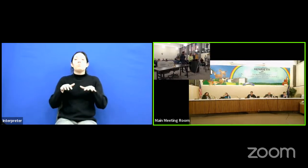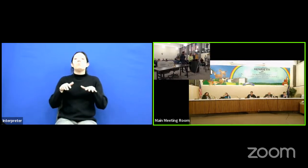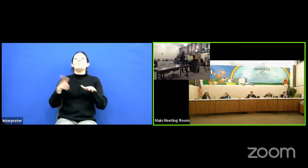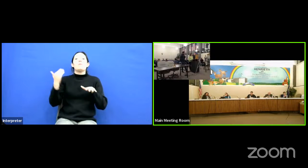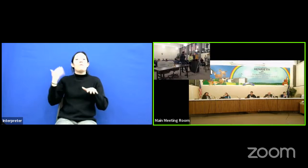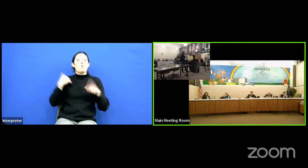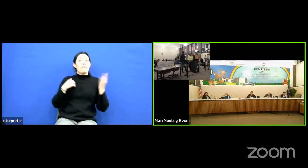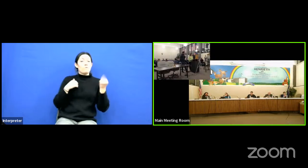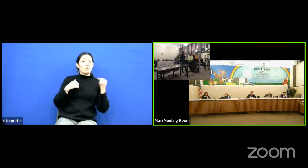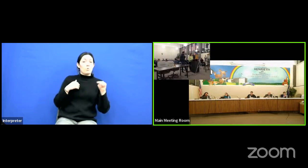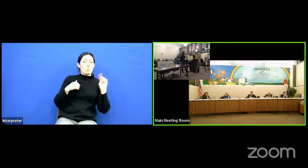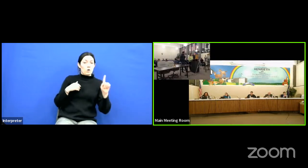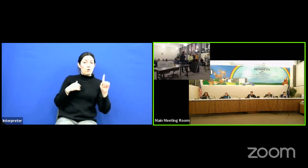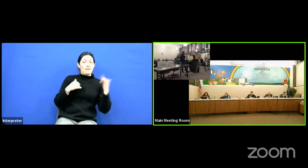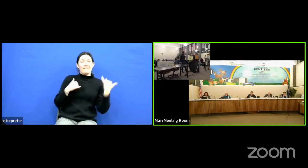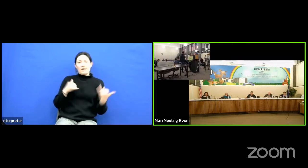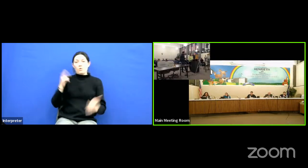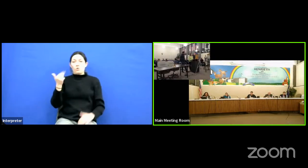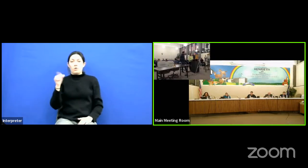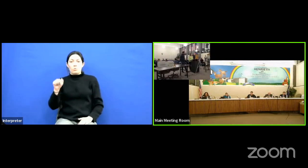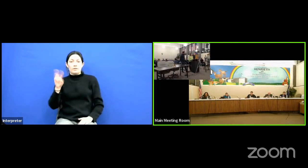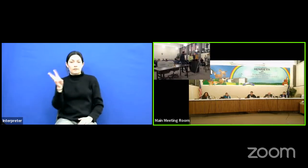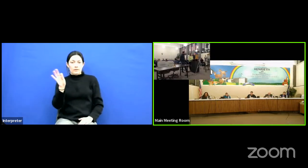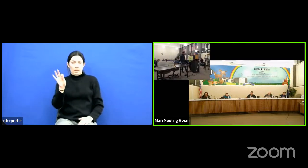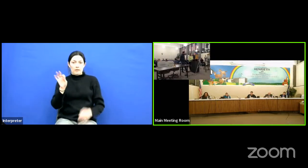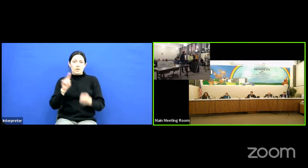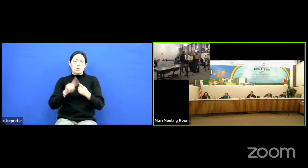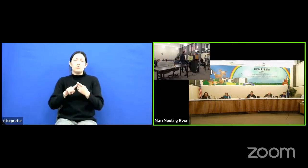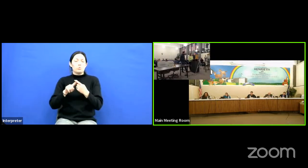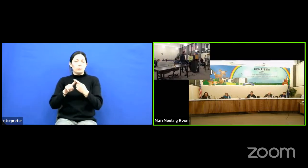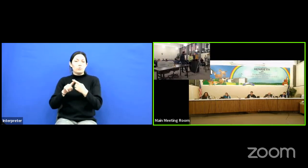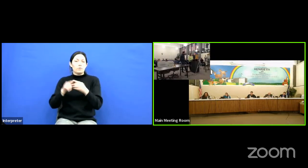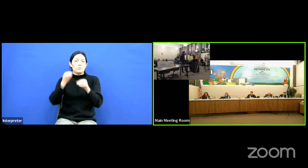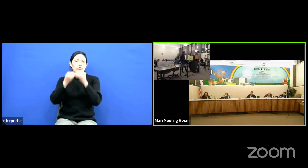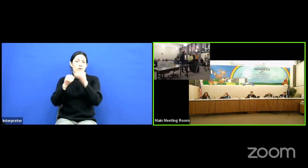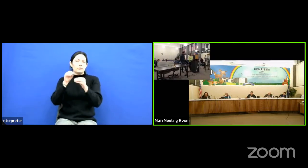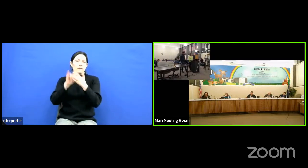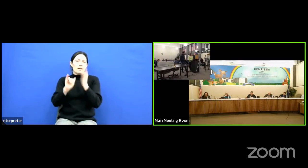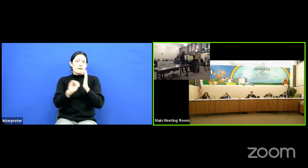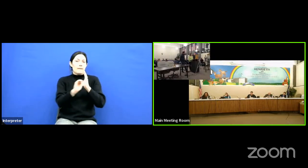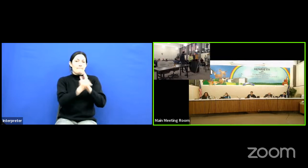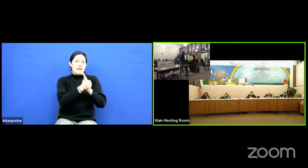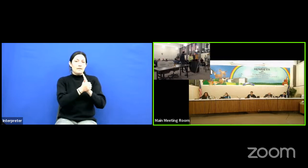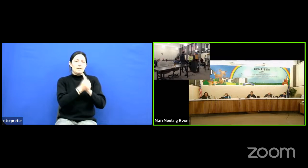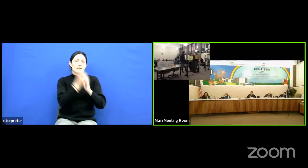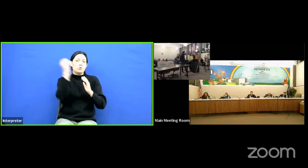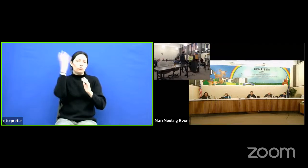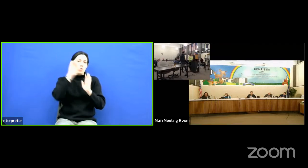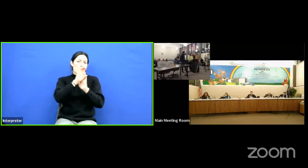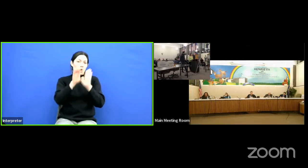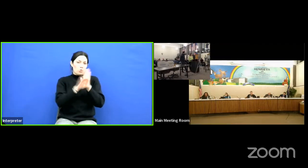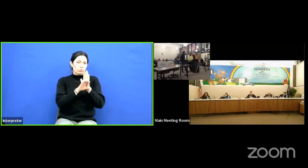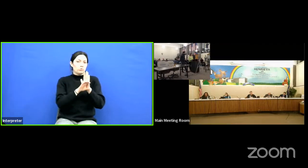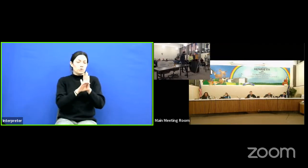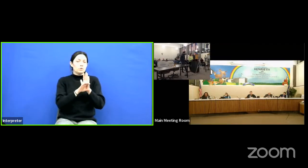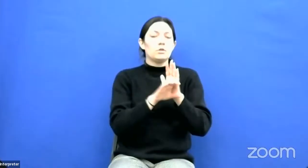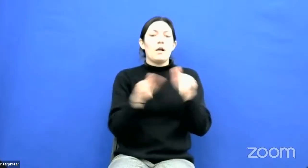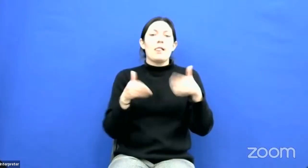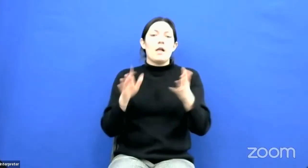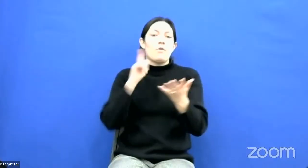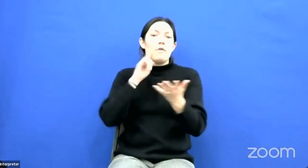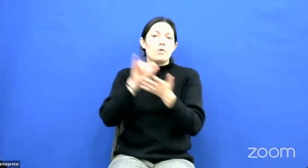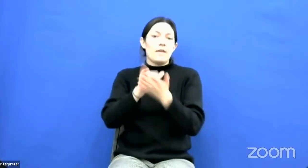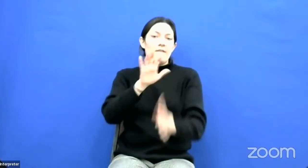to 13.69. This is to address that amended solar code, allowing for